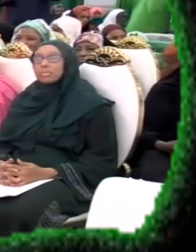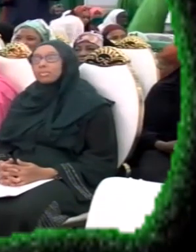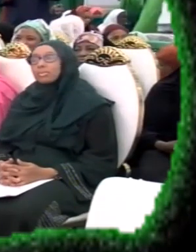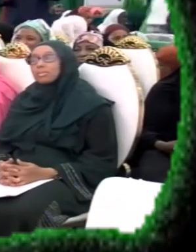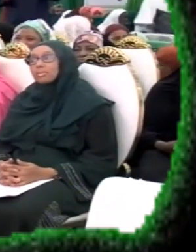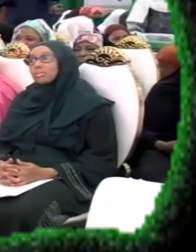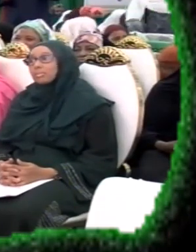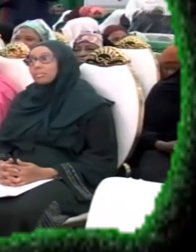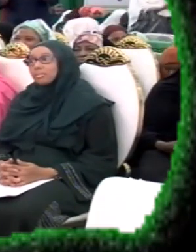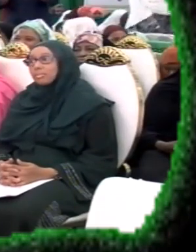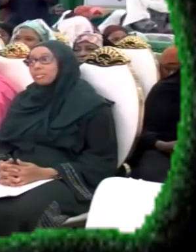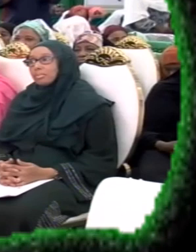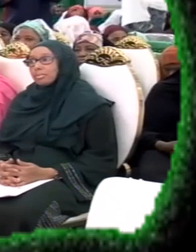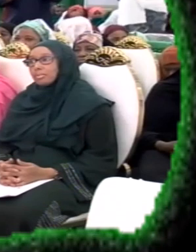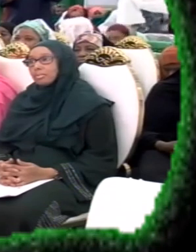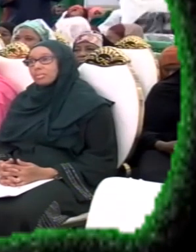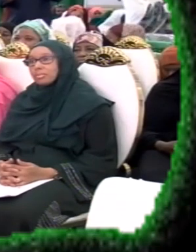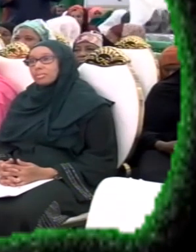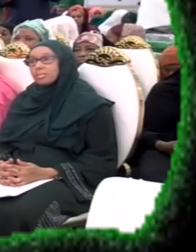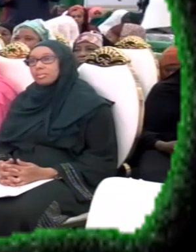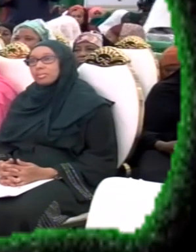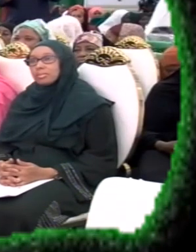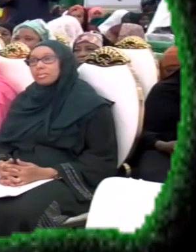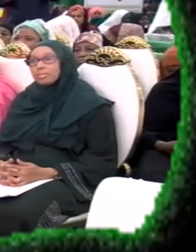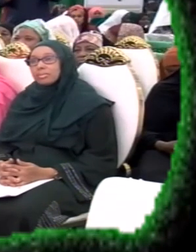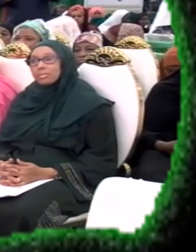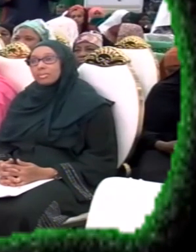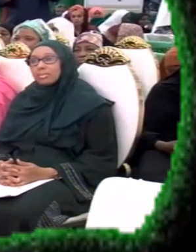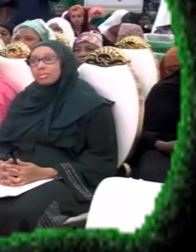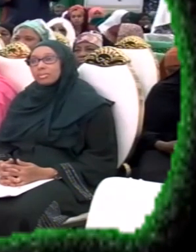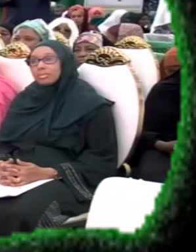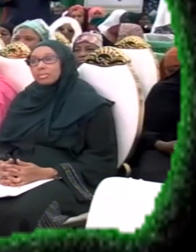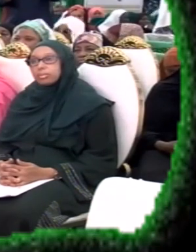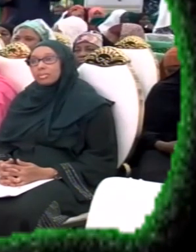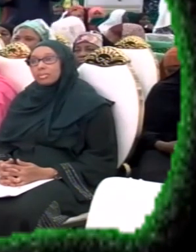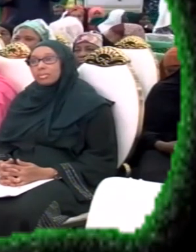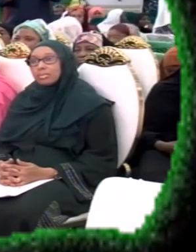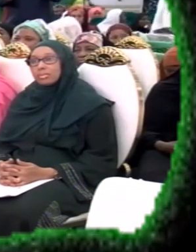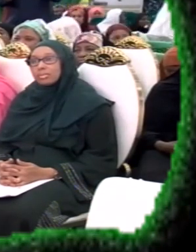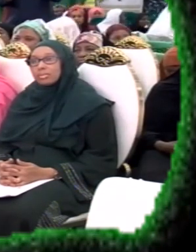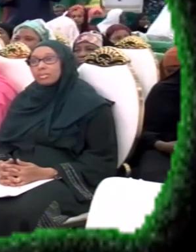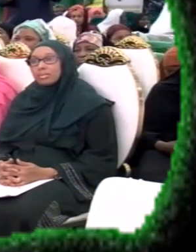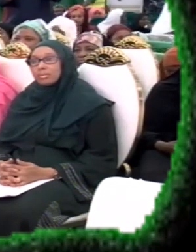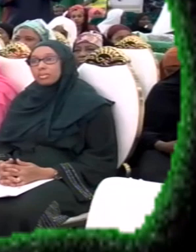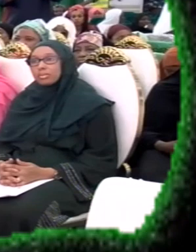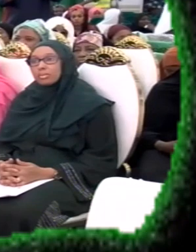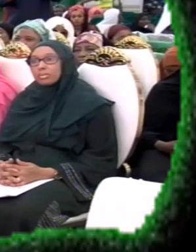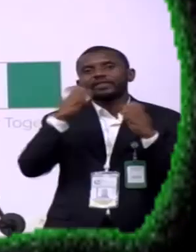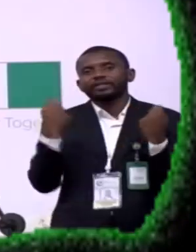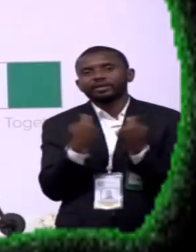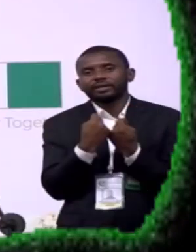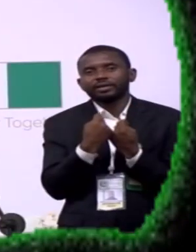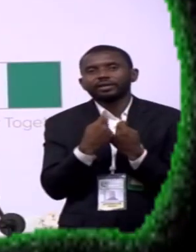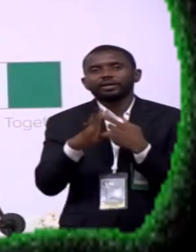And locally, the Borno identity is a multi-ethnic identity. A Babur man is a Barnawi,